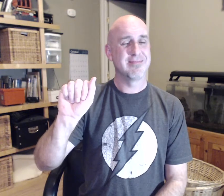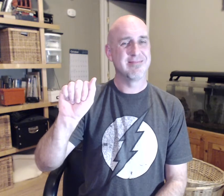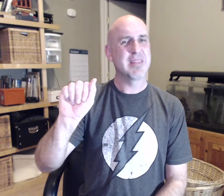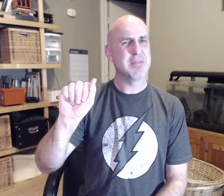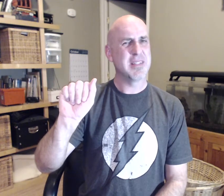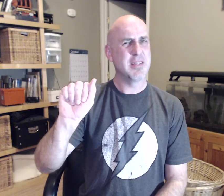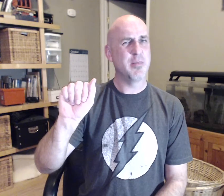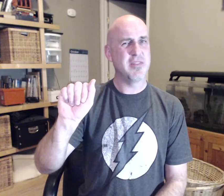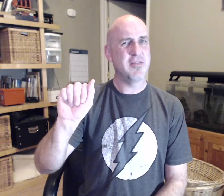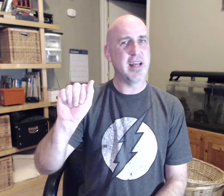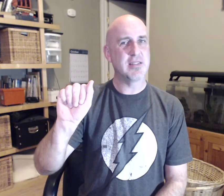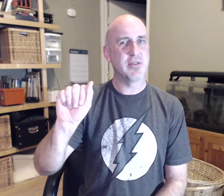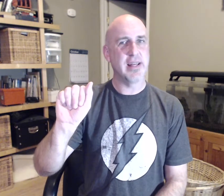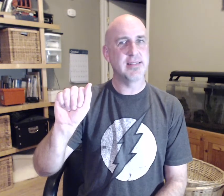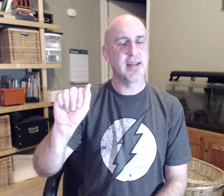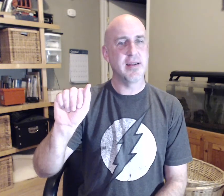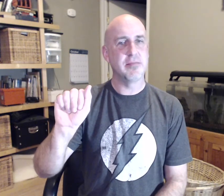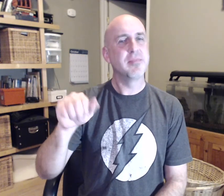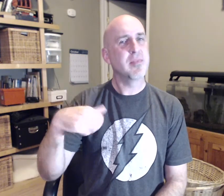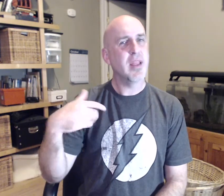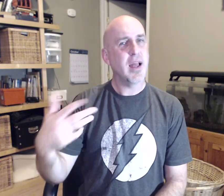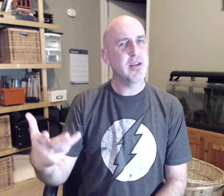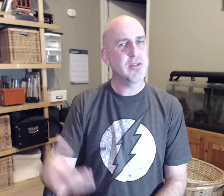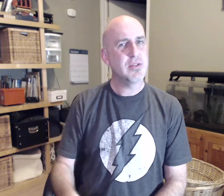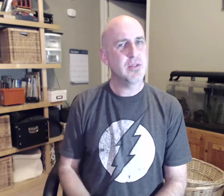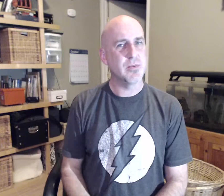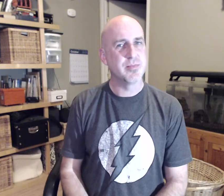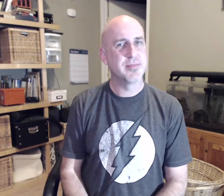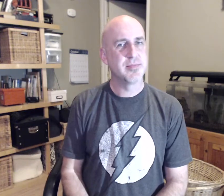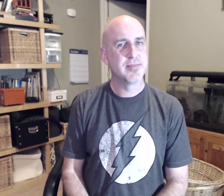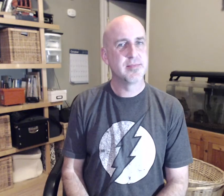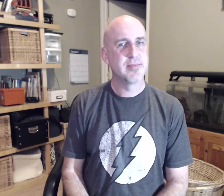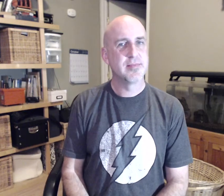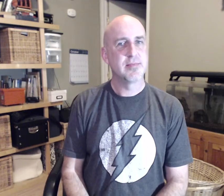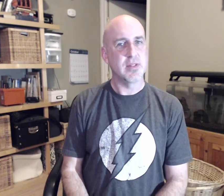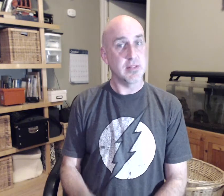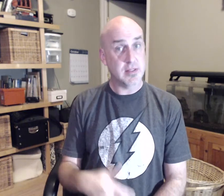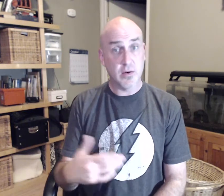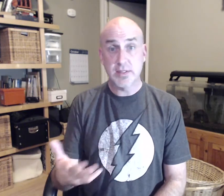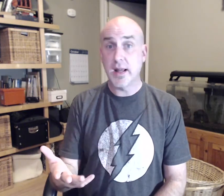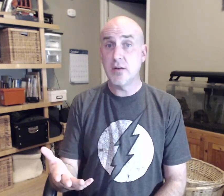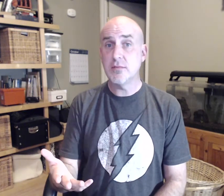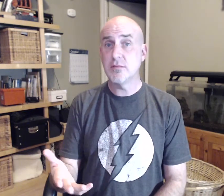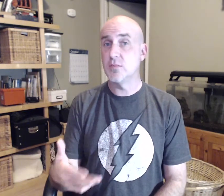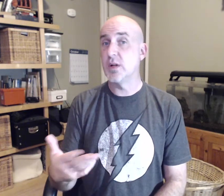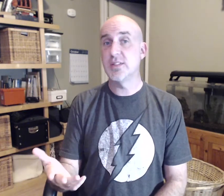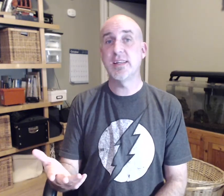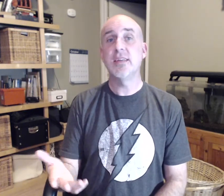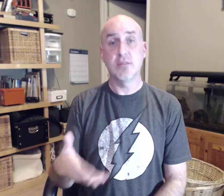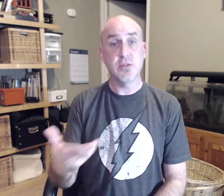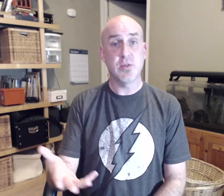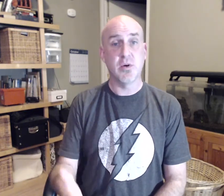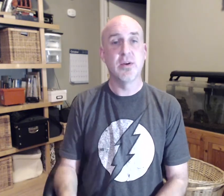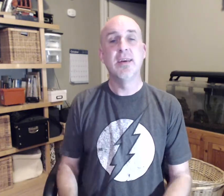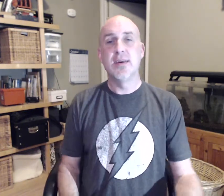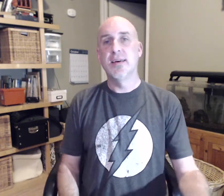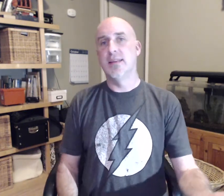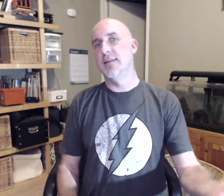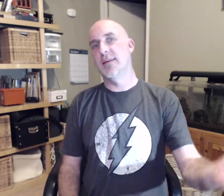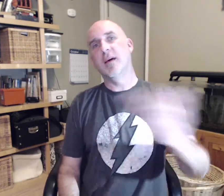It was a little bit faster that time. How did you do? Can you just slow it down? Watch it again? Do so. And then come